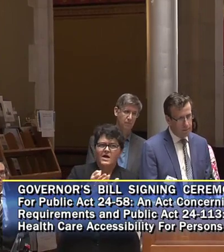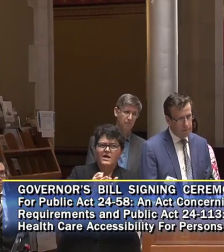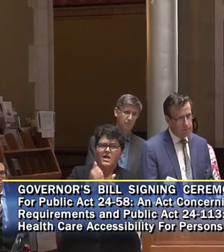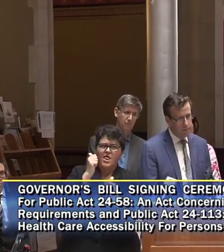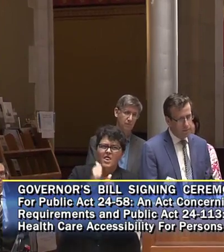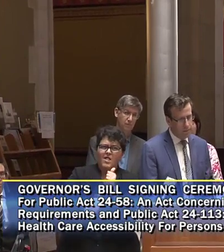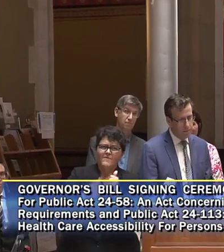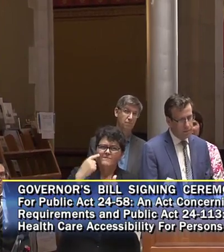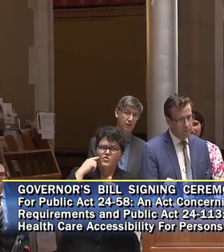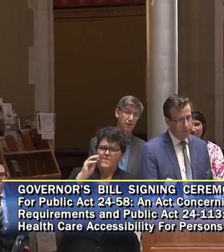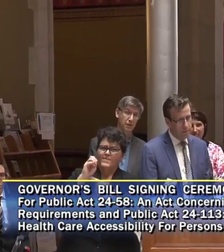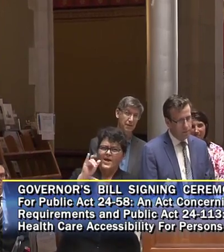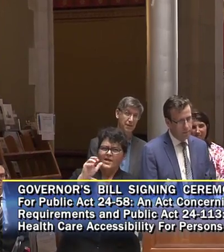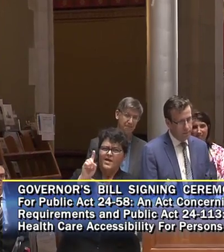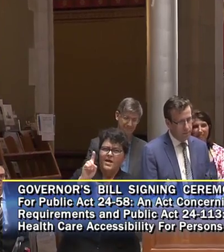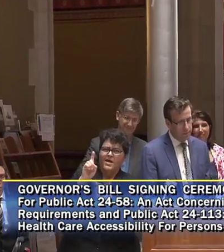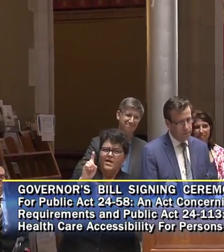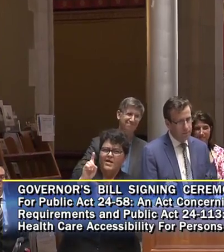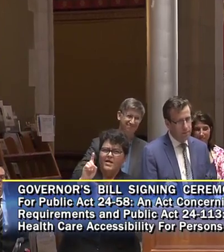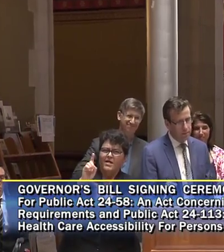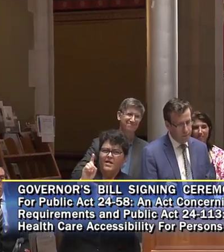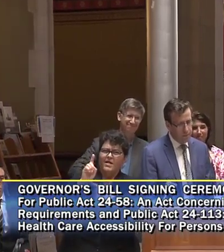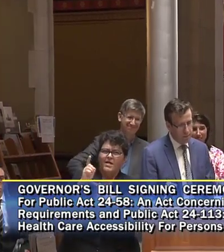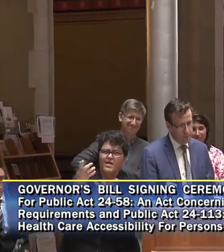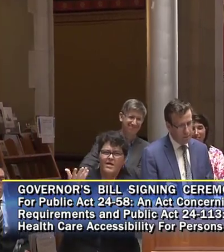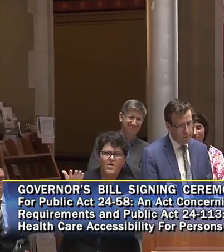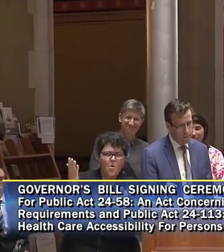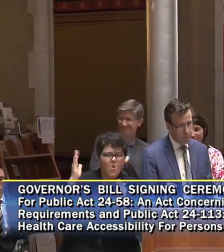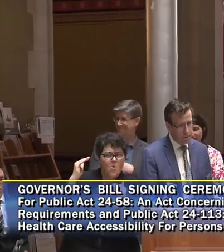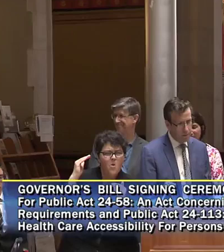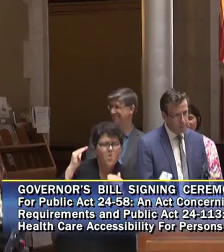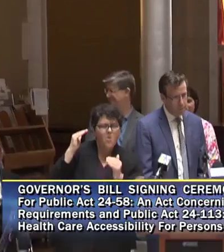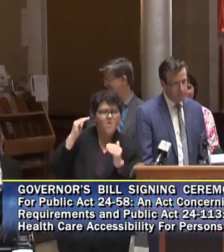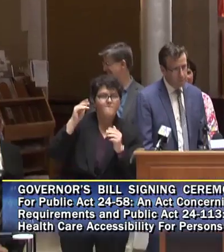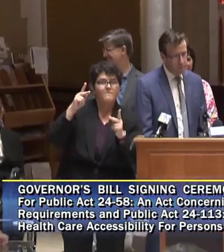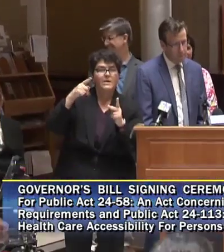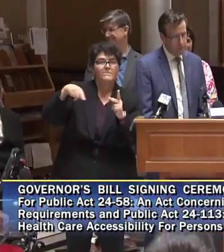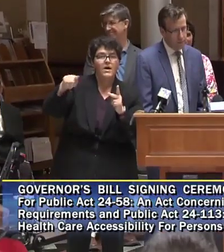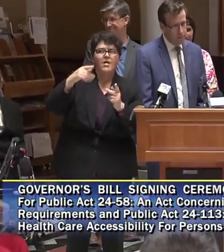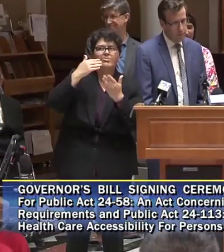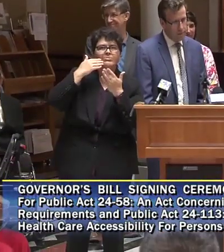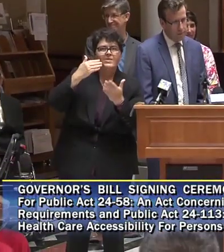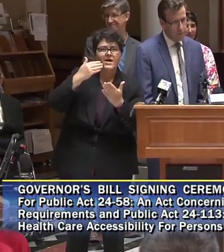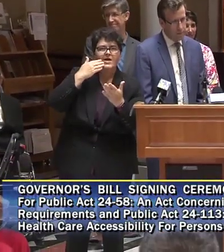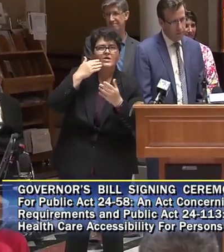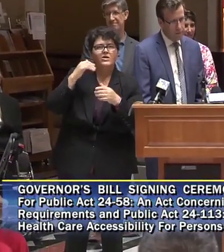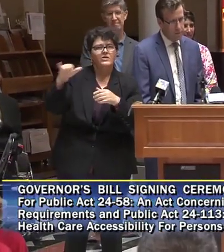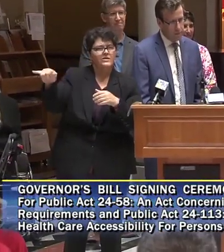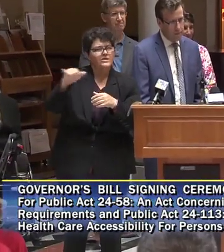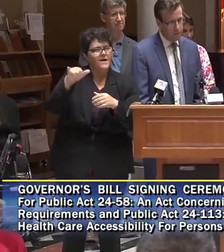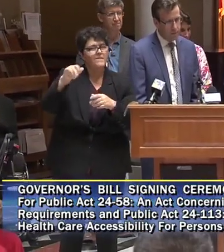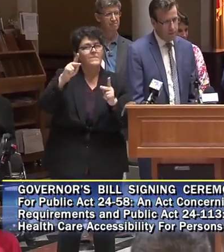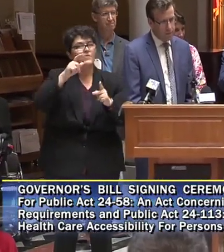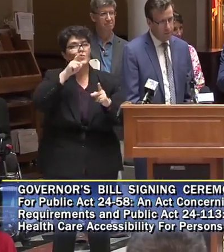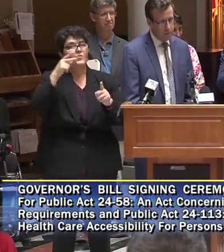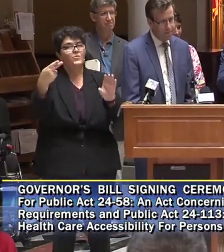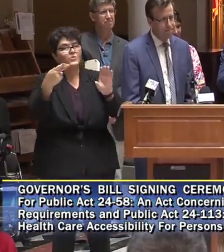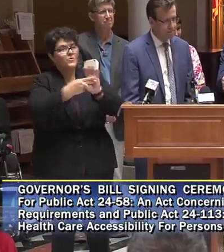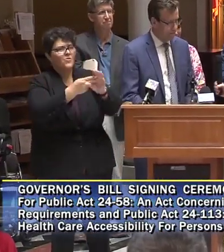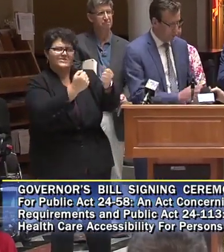Medicaid program. We very much hope that all the people I have thanked today will join us in this